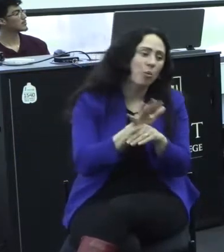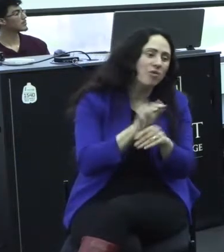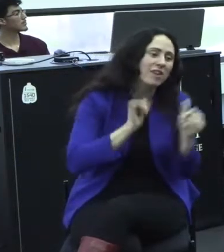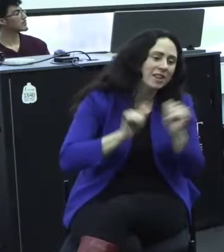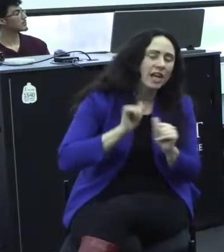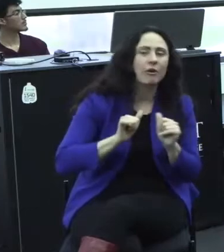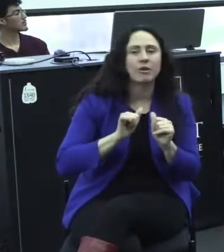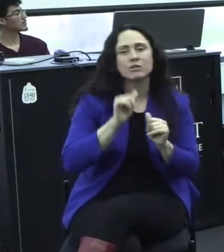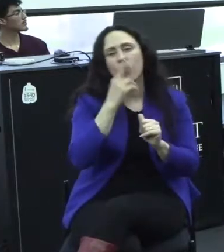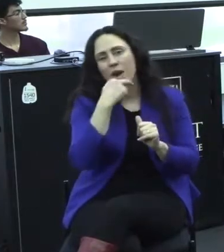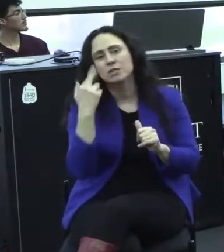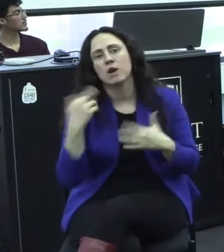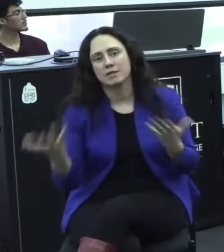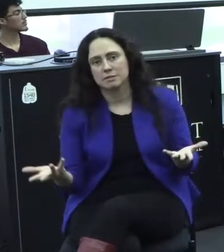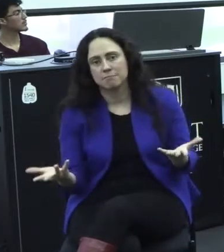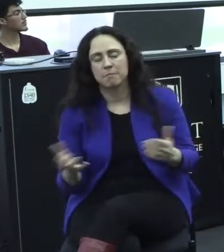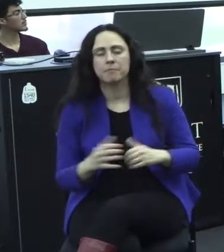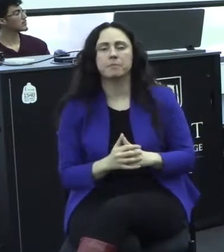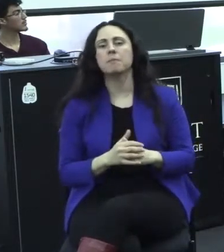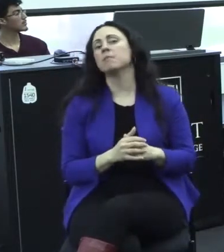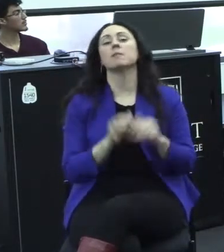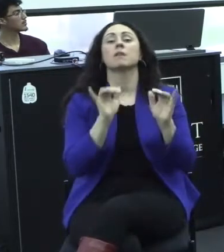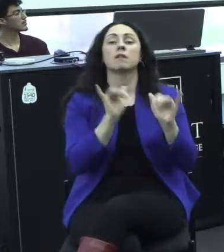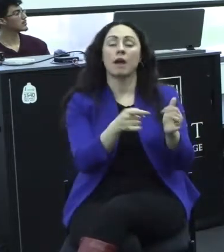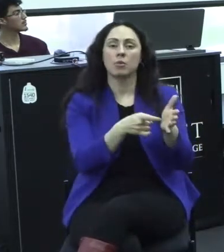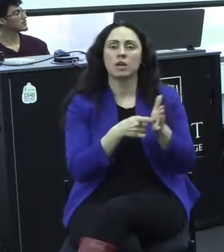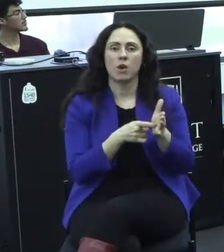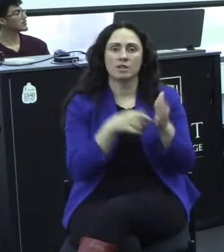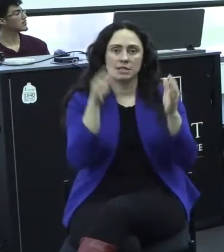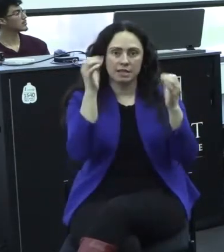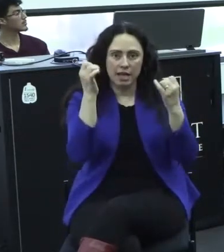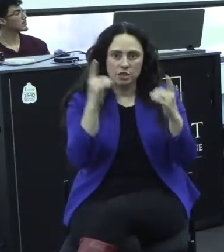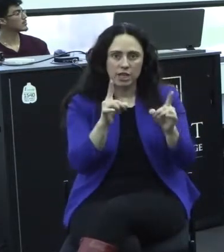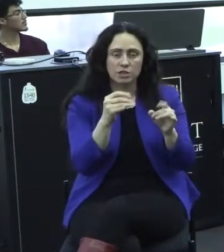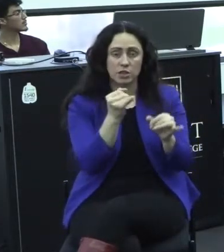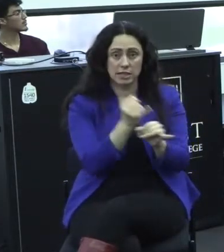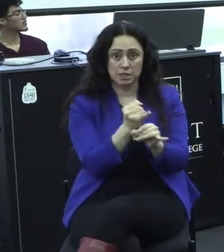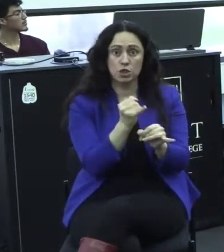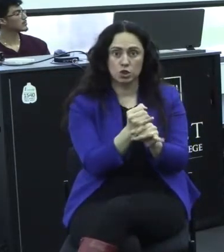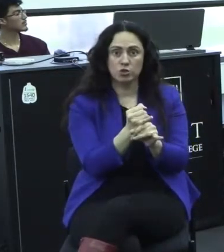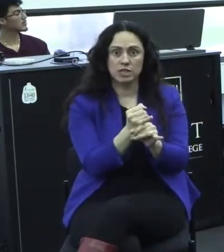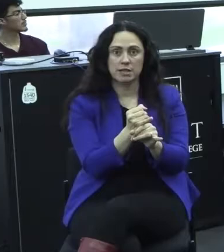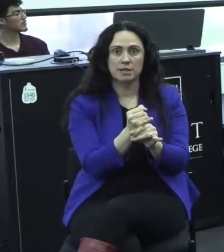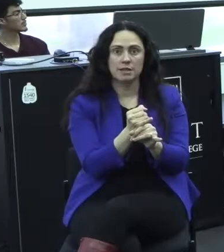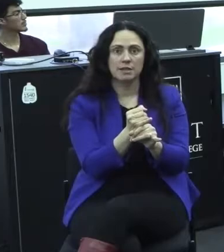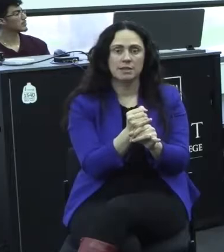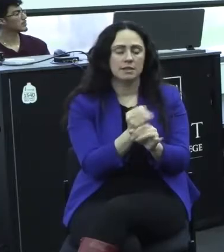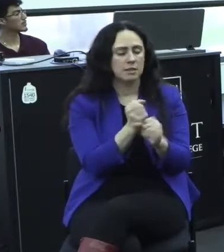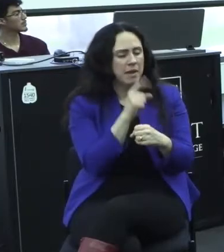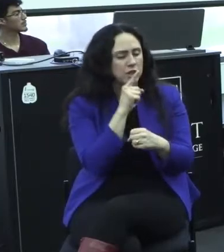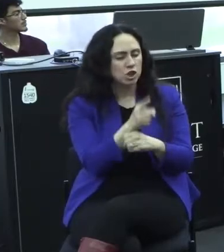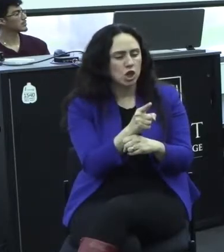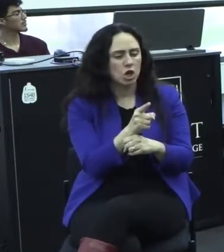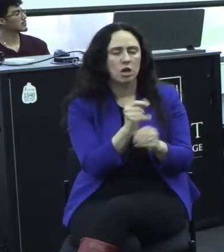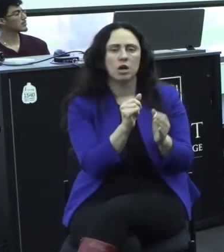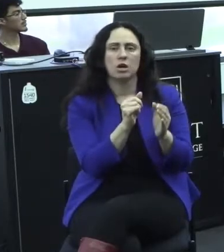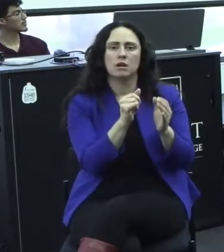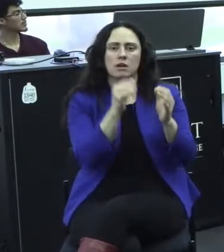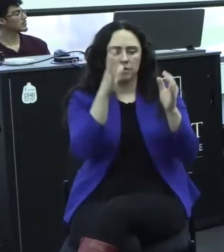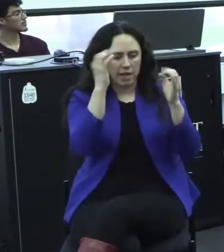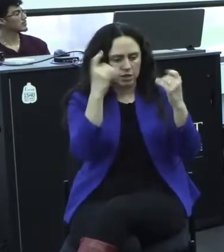theaters, restaurants. And this requires the educational institution to make certain educational